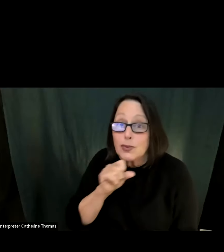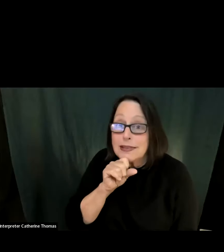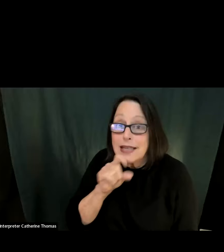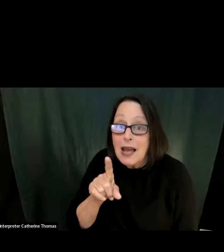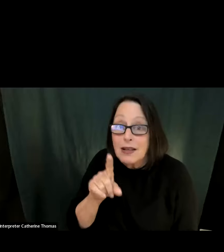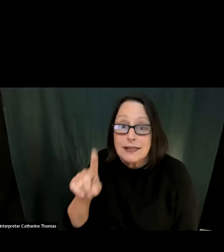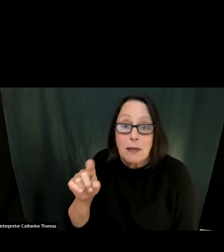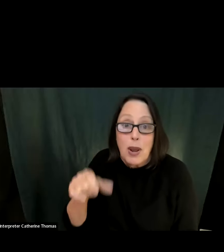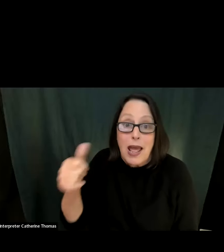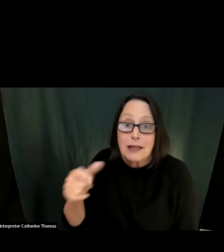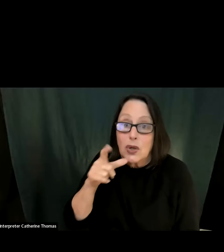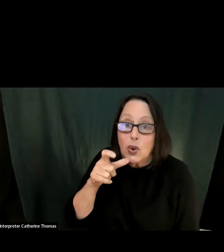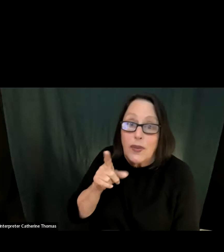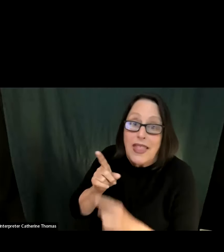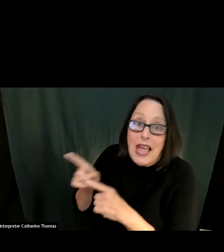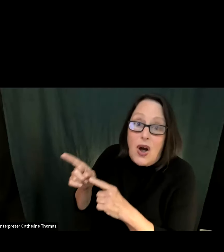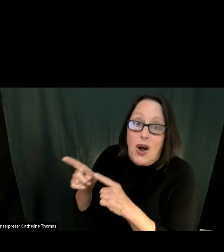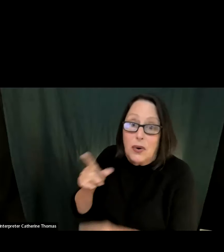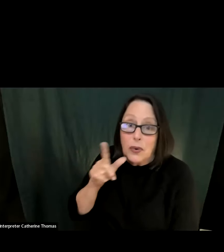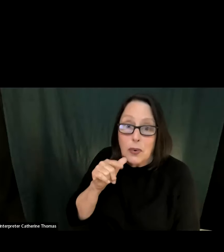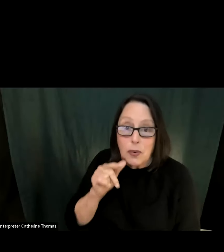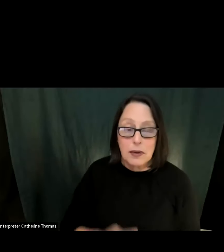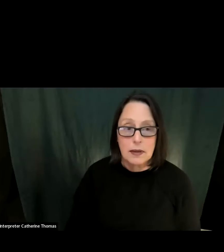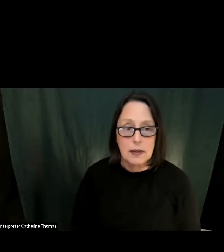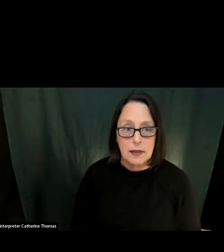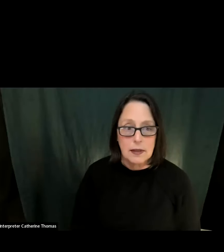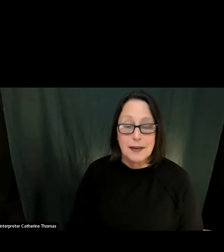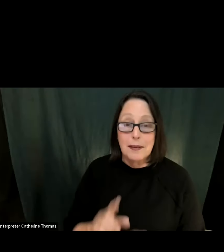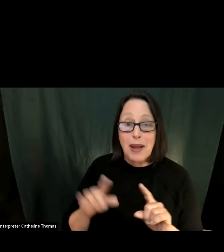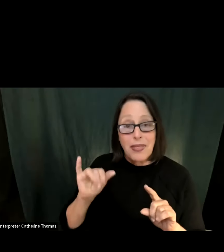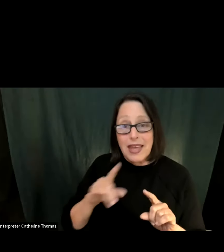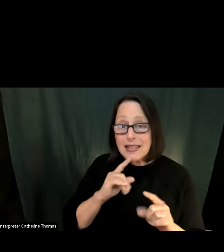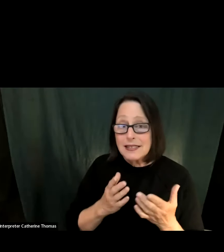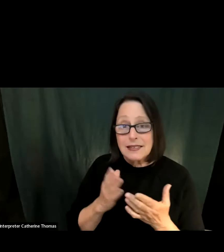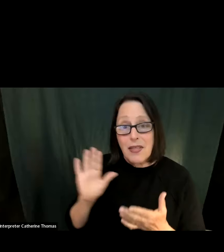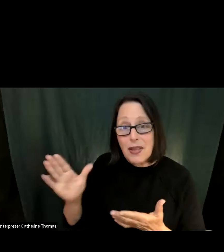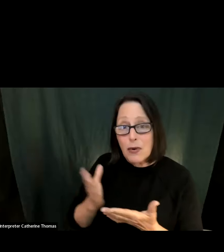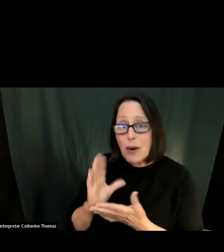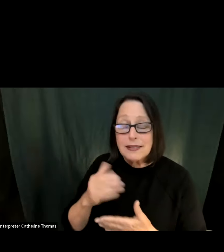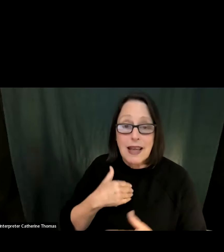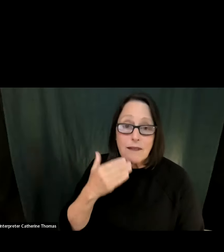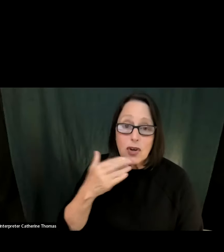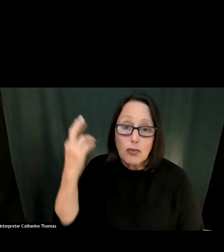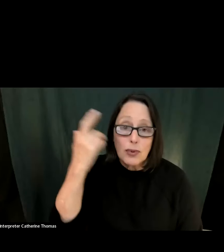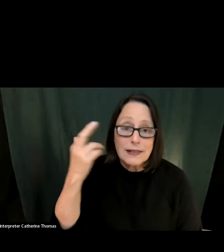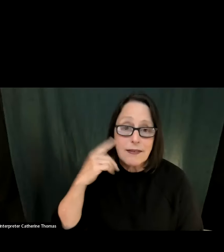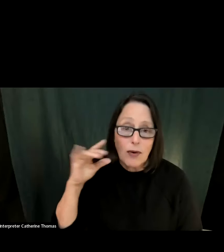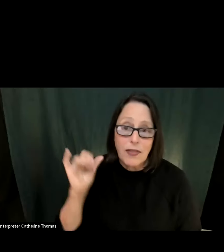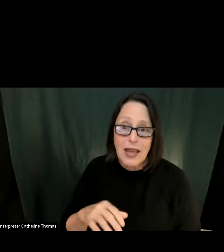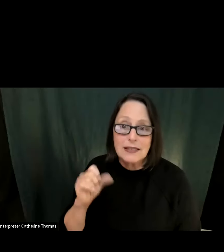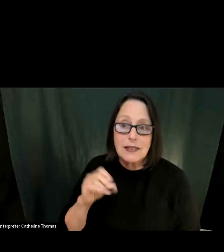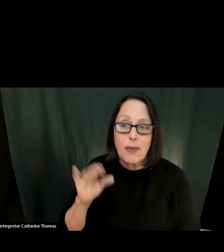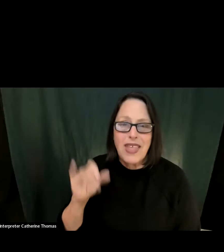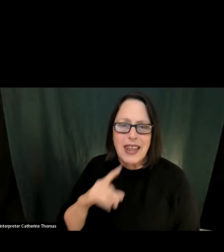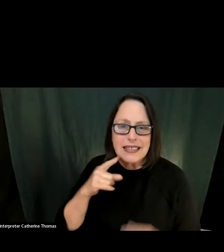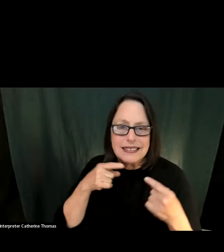else, but that those are their rights, and there are good reasons for those existing. So that's a tension we're